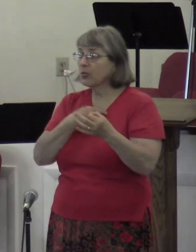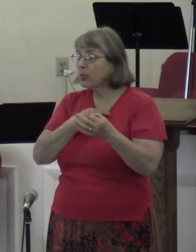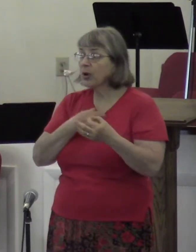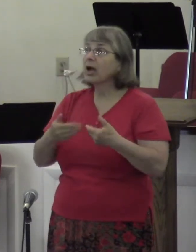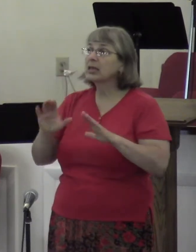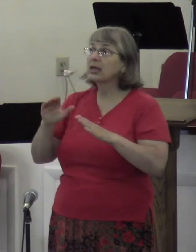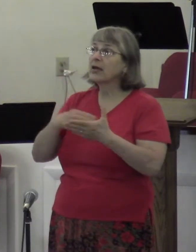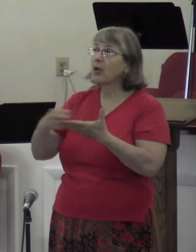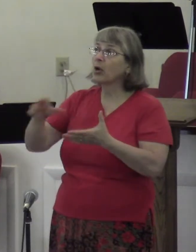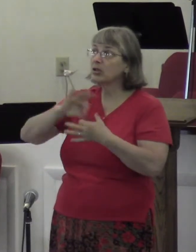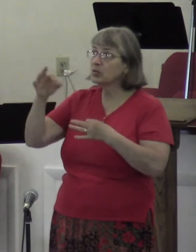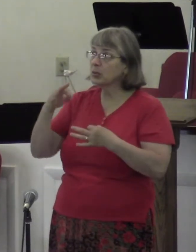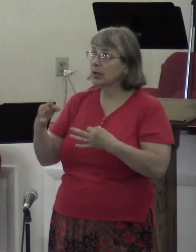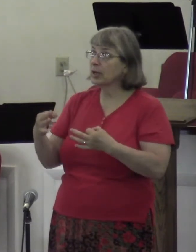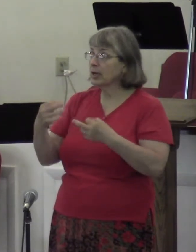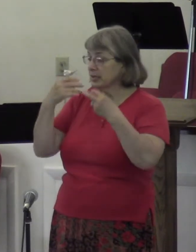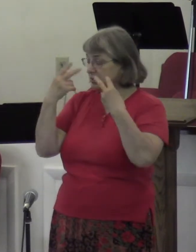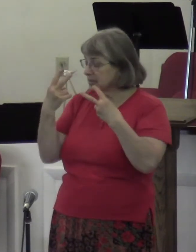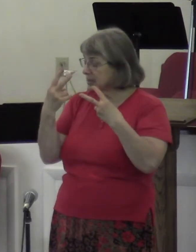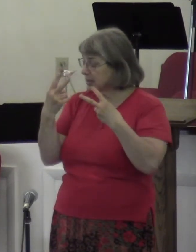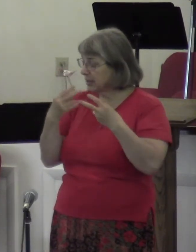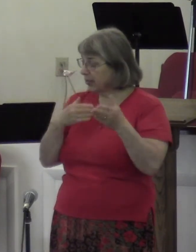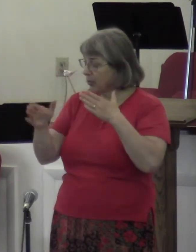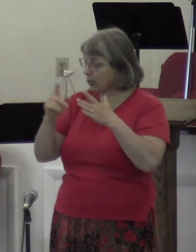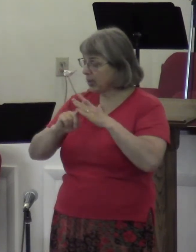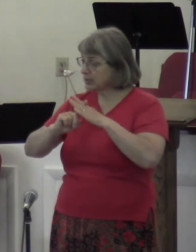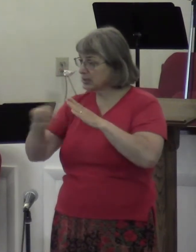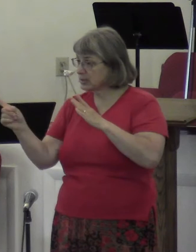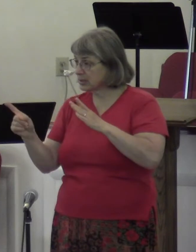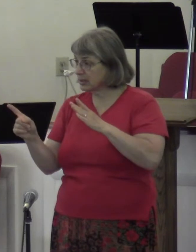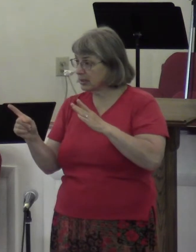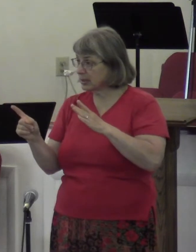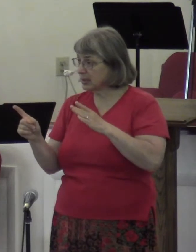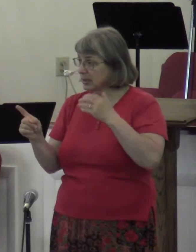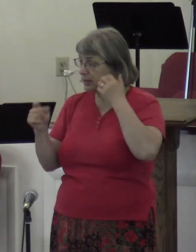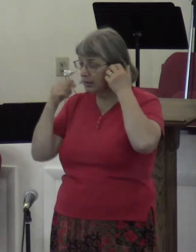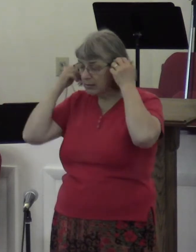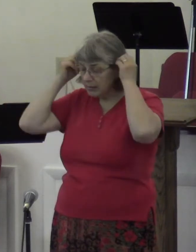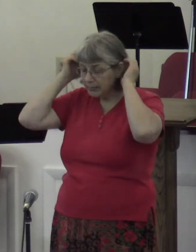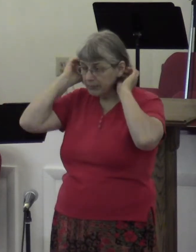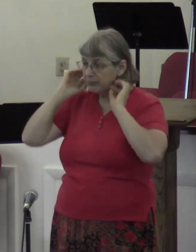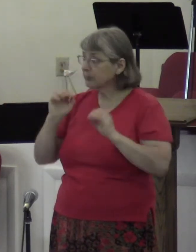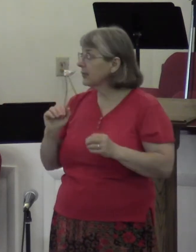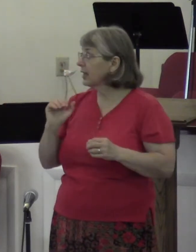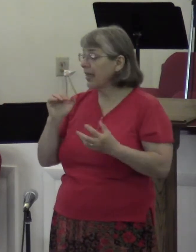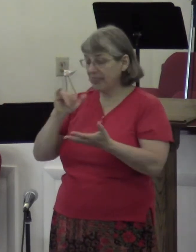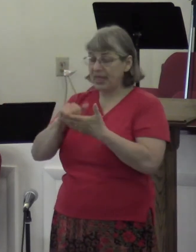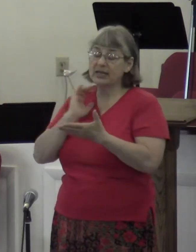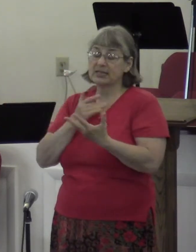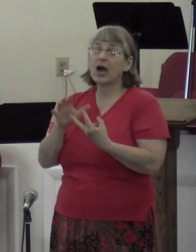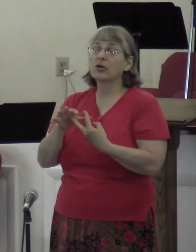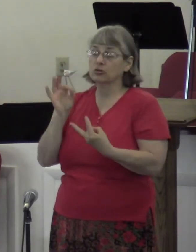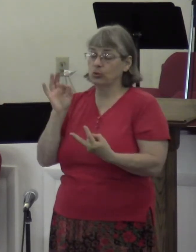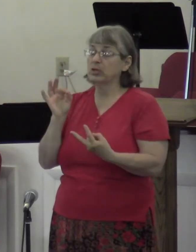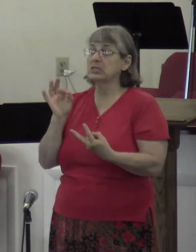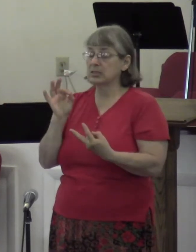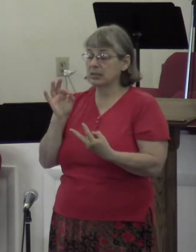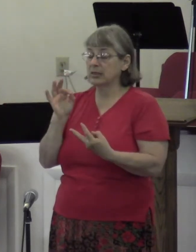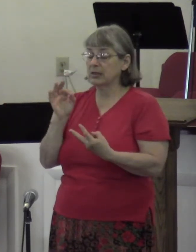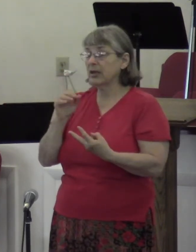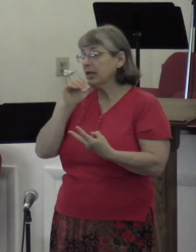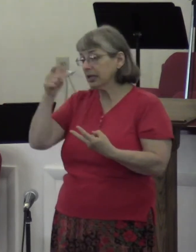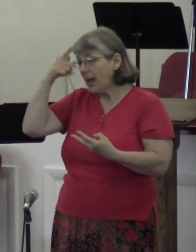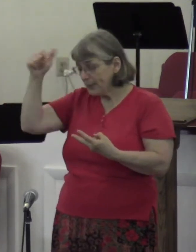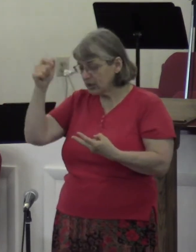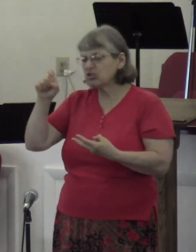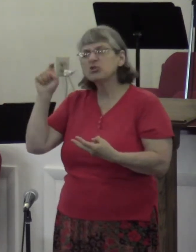the Holy Spirit to see the way of escape and we are able to elude sin. That's our choice. Not